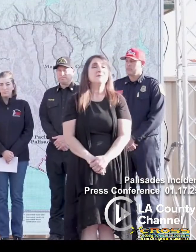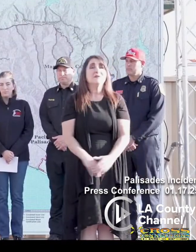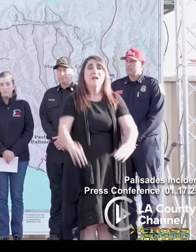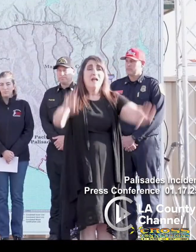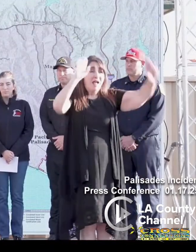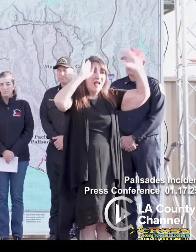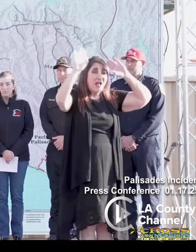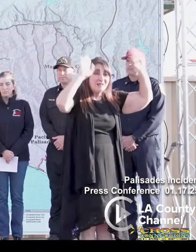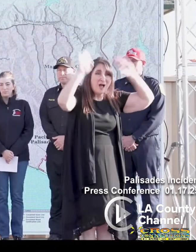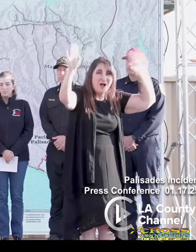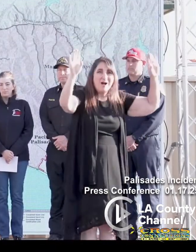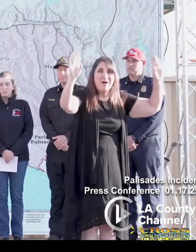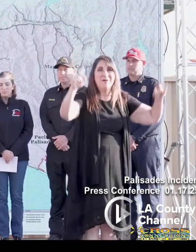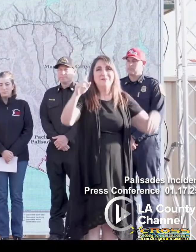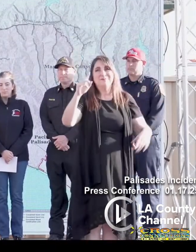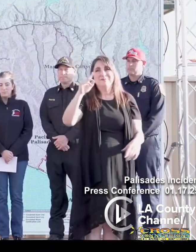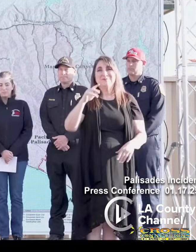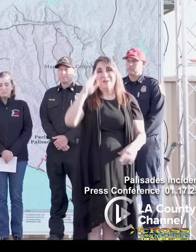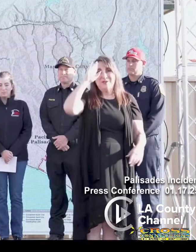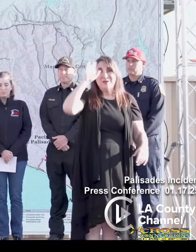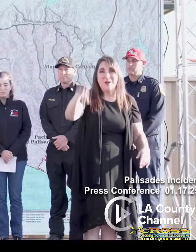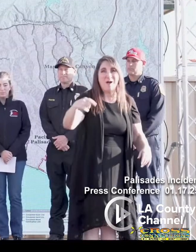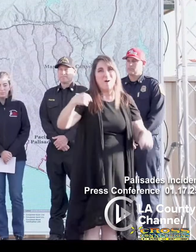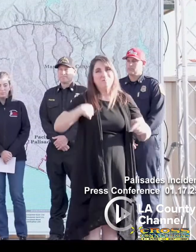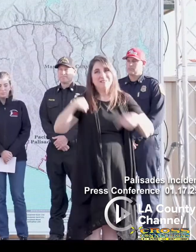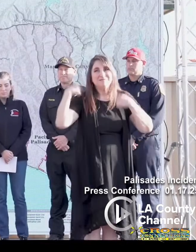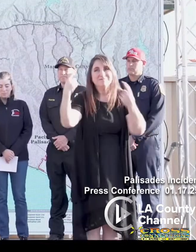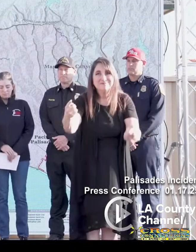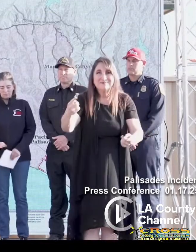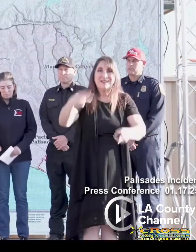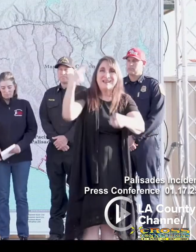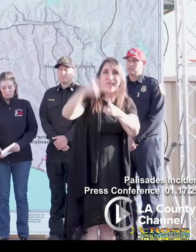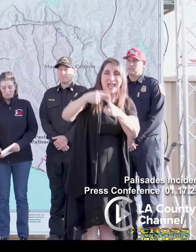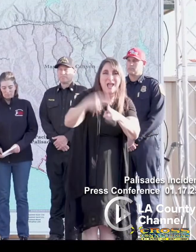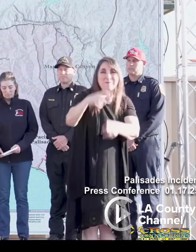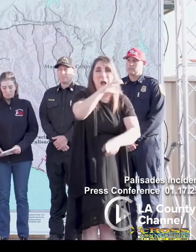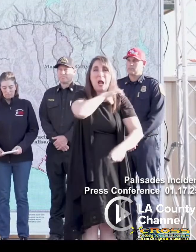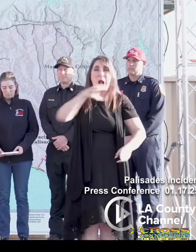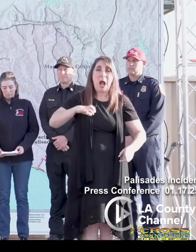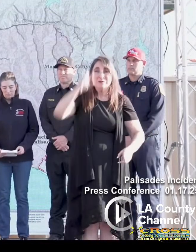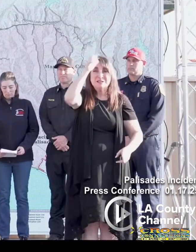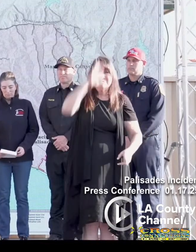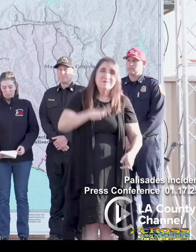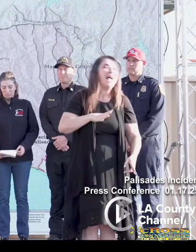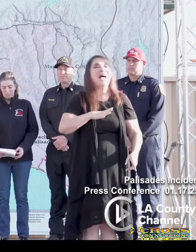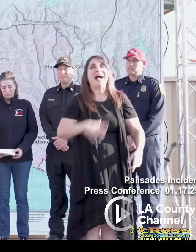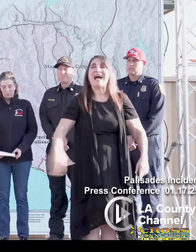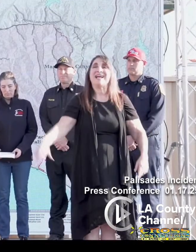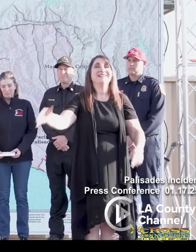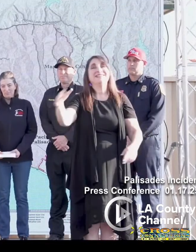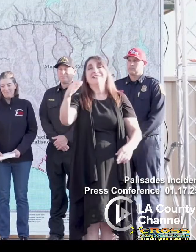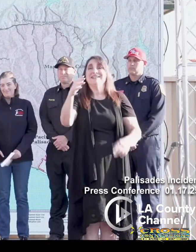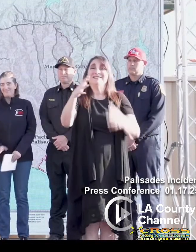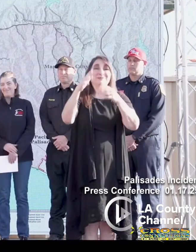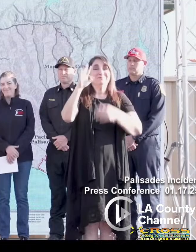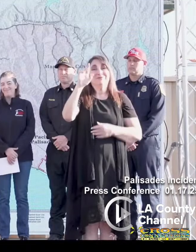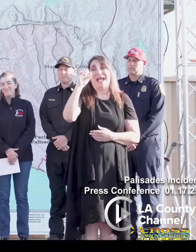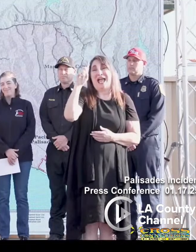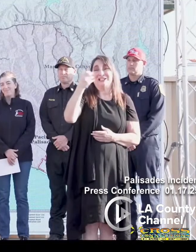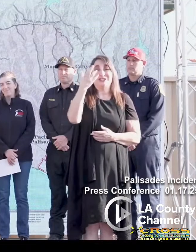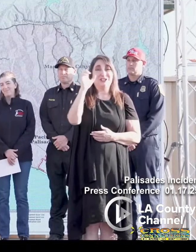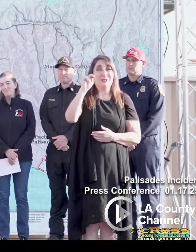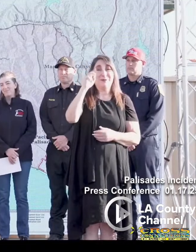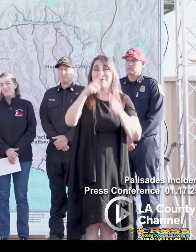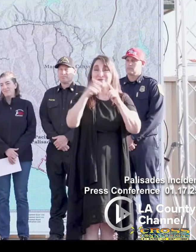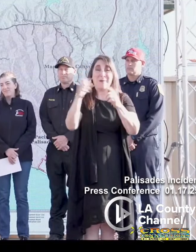Hello, I've been known for decades as Congressman Brad Sherman from America's best named city, Sherman Oaks. 2 years